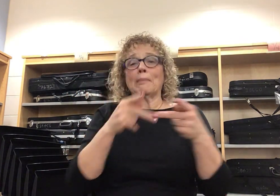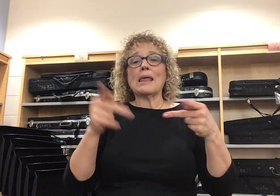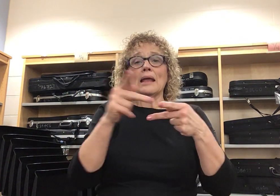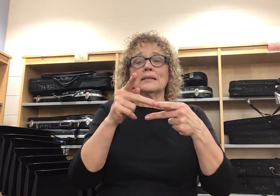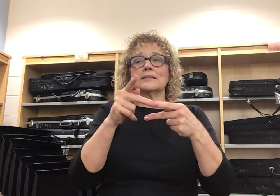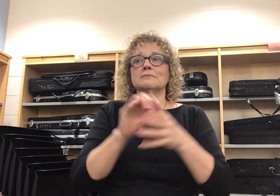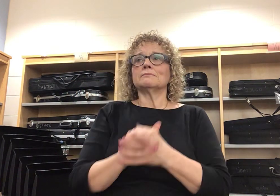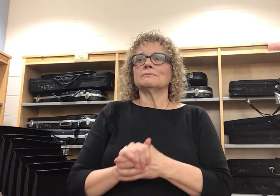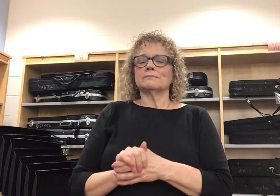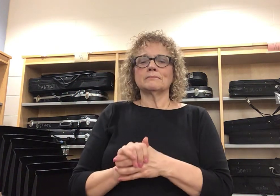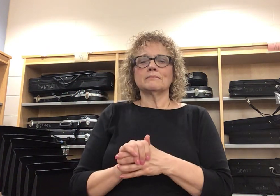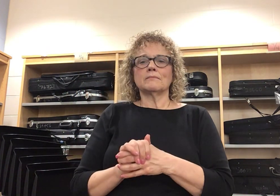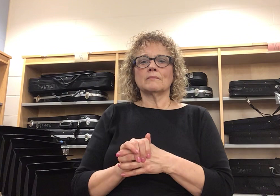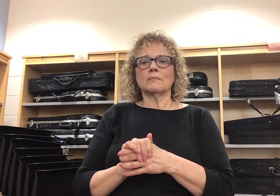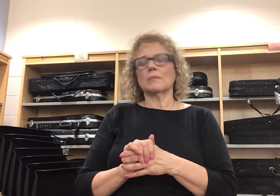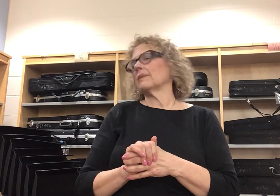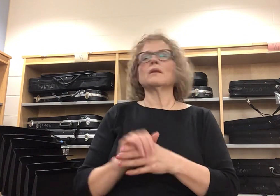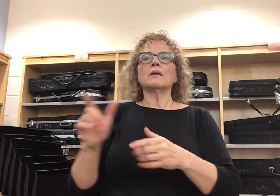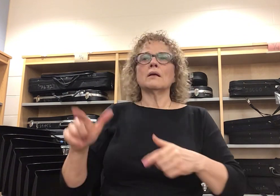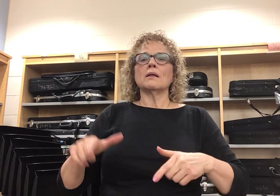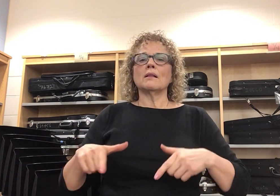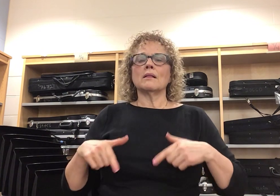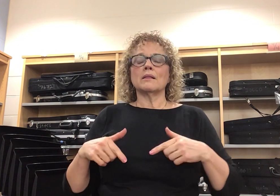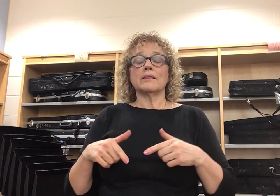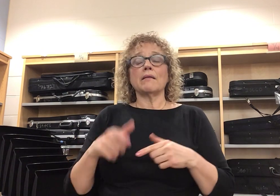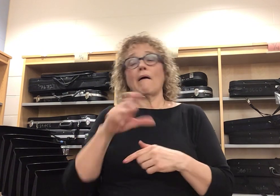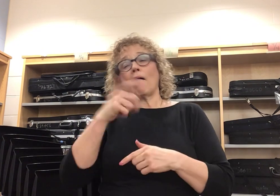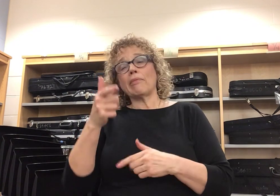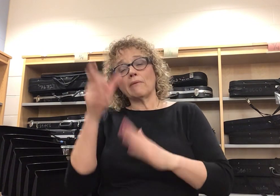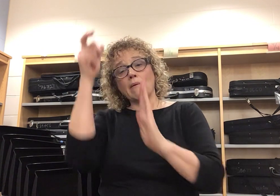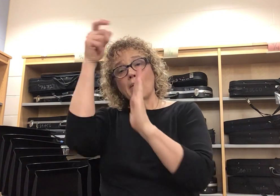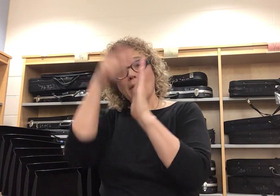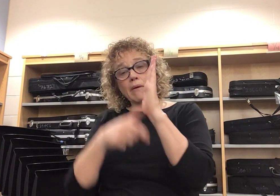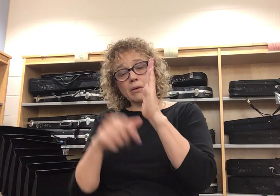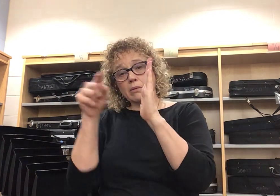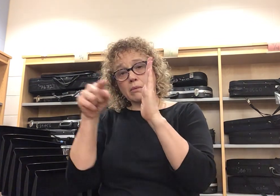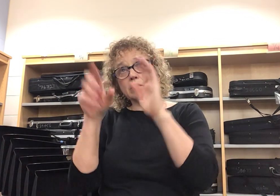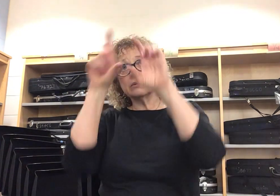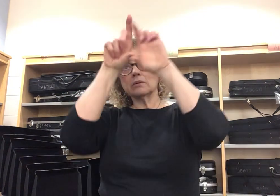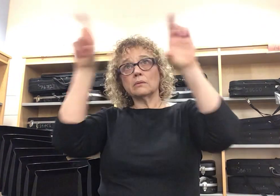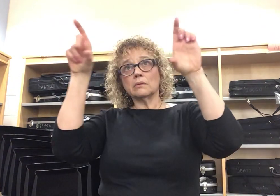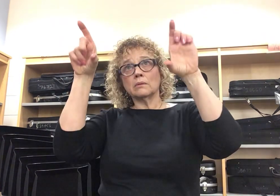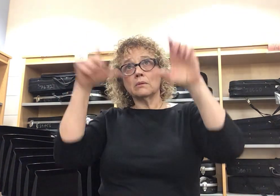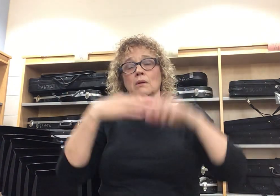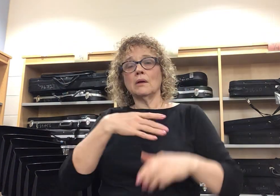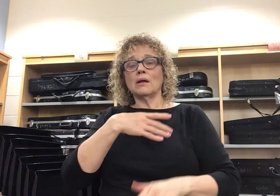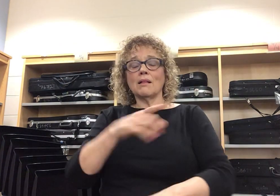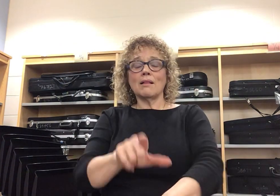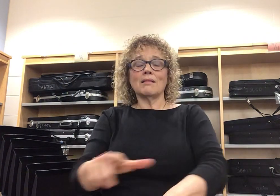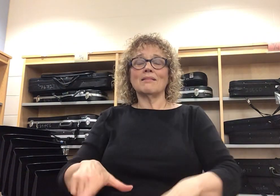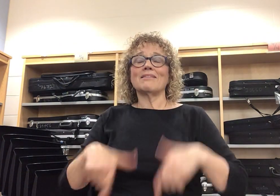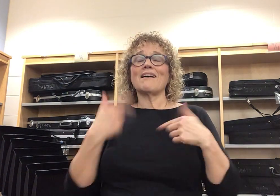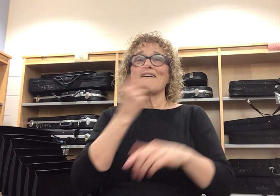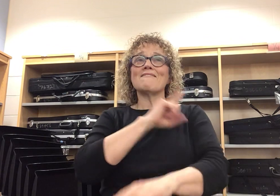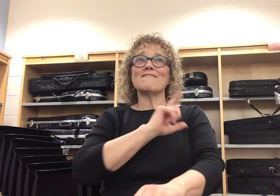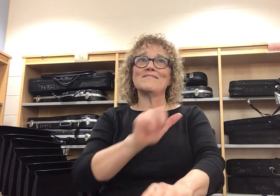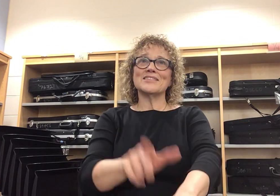Now, over on the Lifelong Ties article, where it says Lifelong Ties forged on Hanscom Boulevard, there's